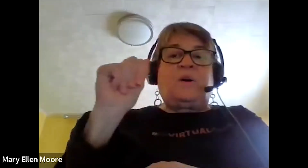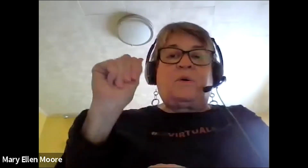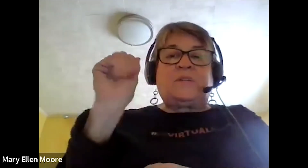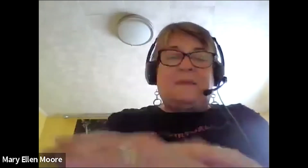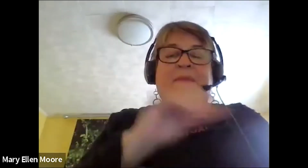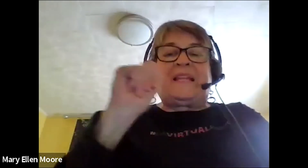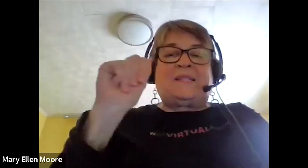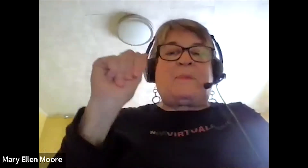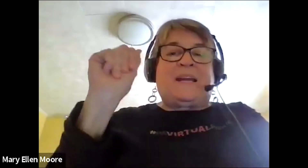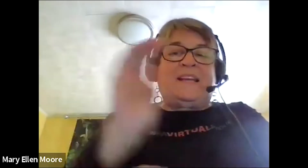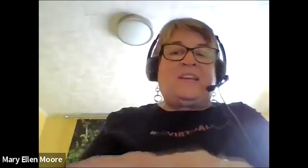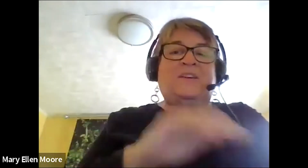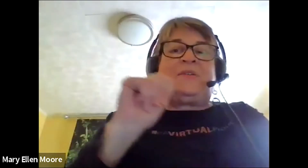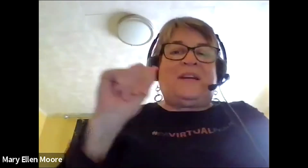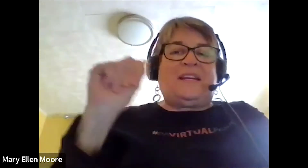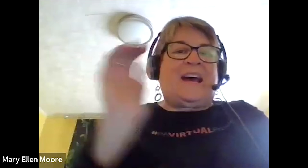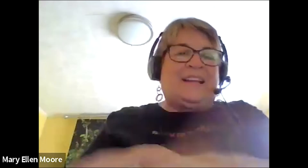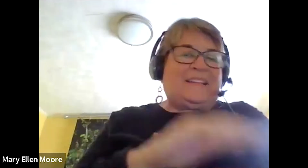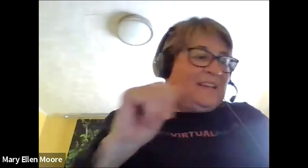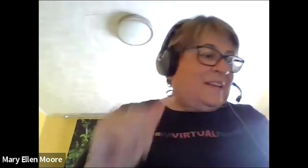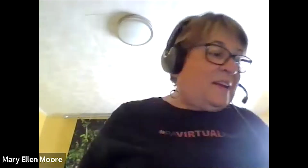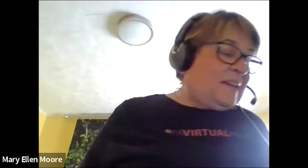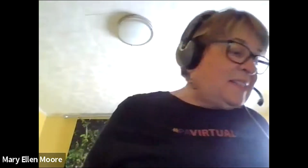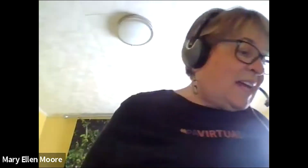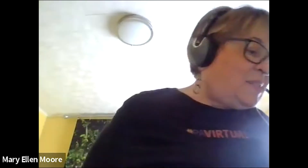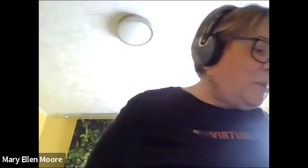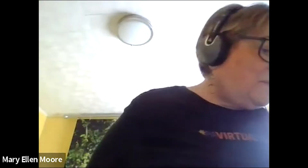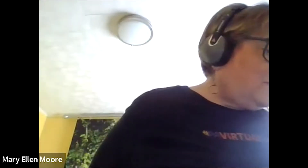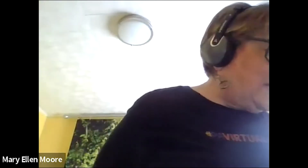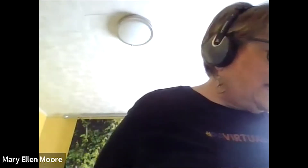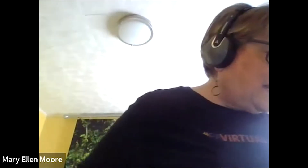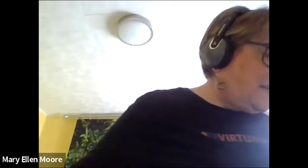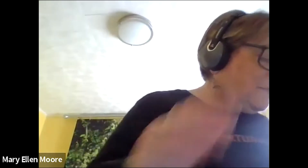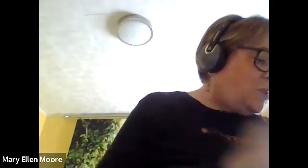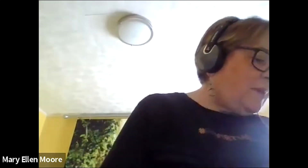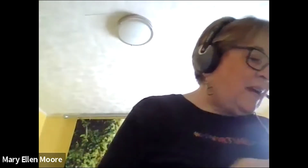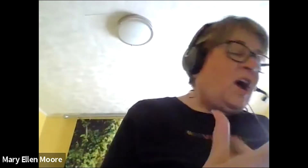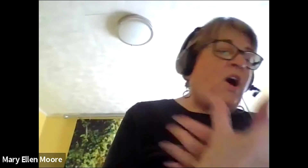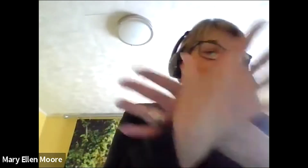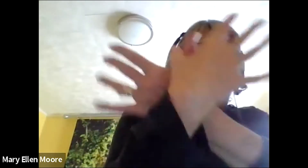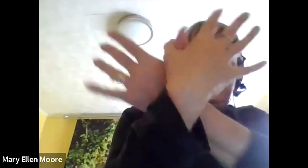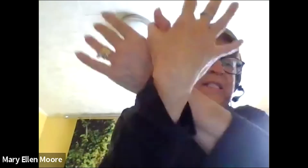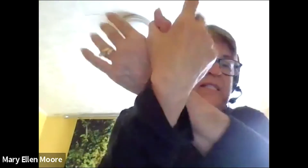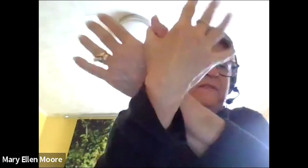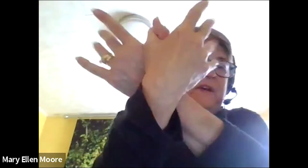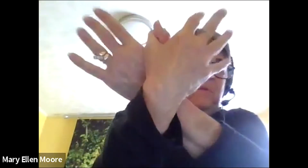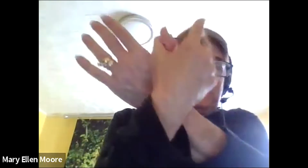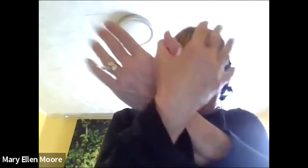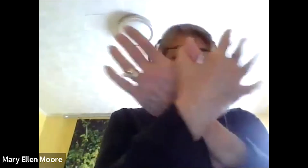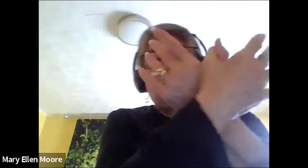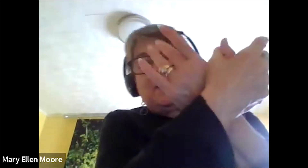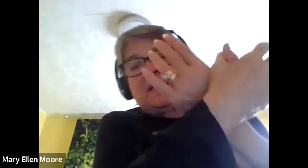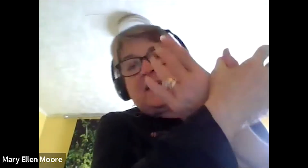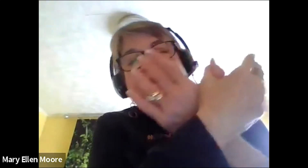or something that's biting you. Yeah, because that's what we end up doing. Oh, this is a fun one. Which one do you think this